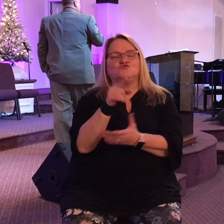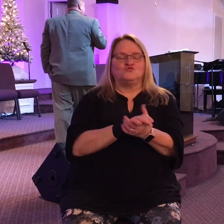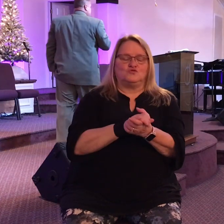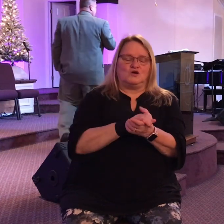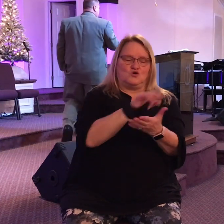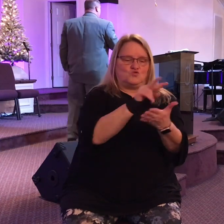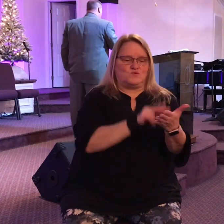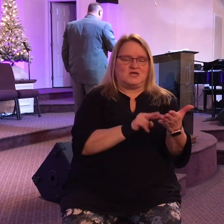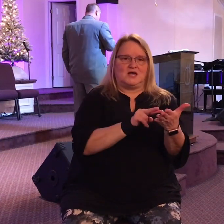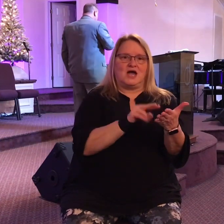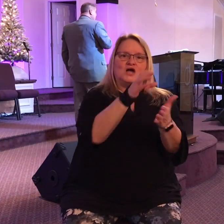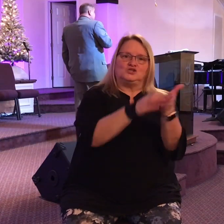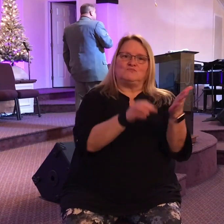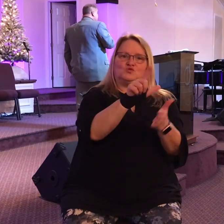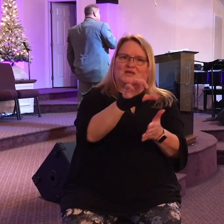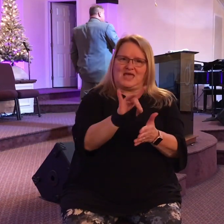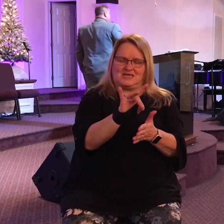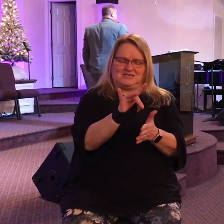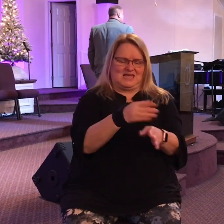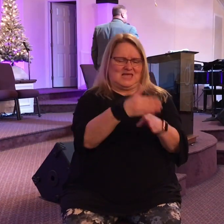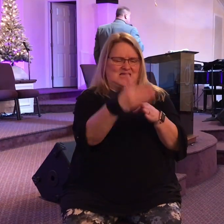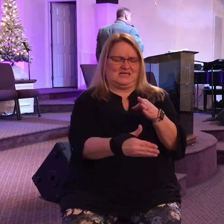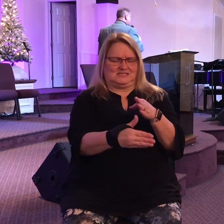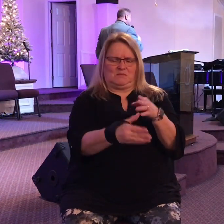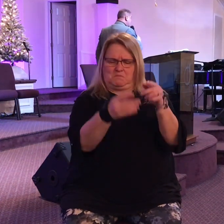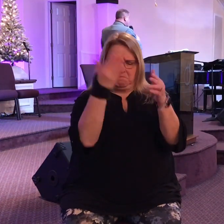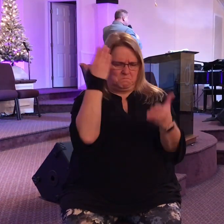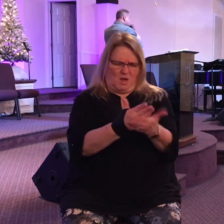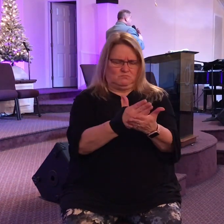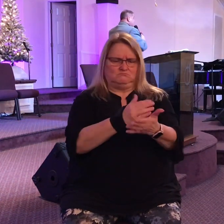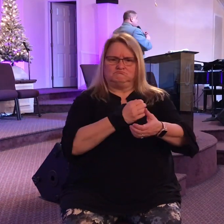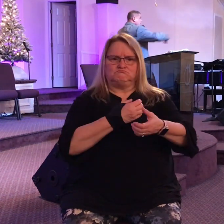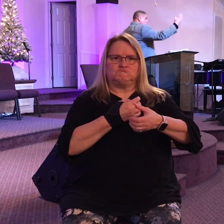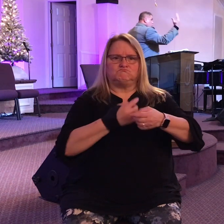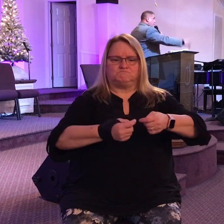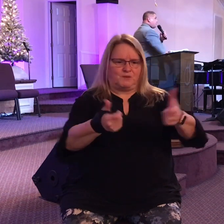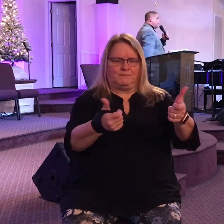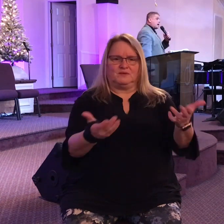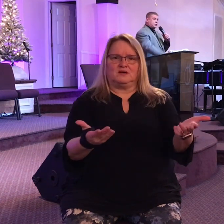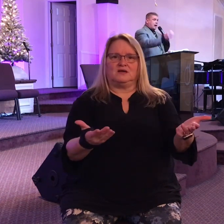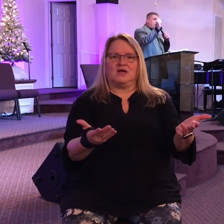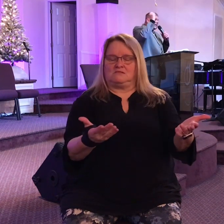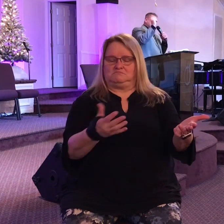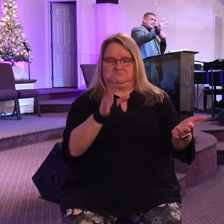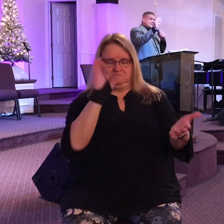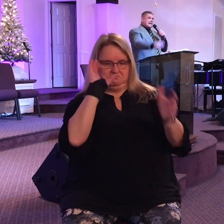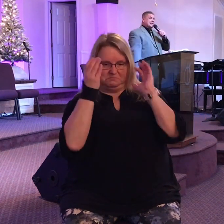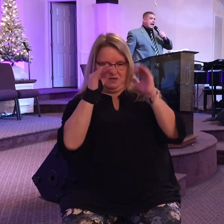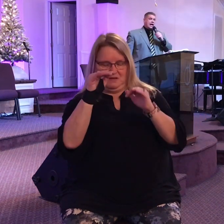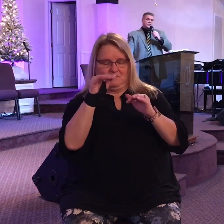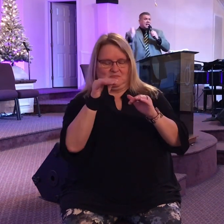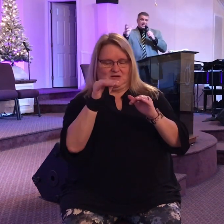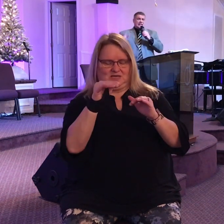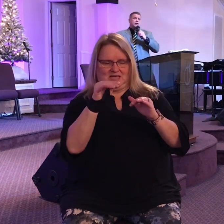28 ends rather abruptly. It doesn't even seem like it should end. It's as if it's telling the story of the Apostle Paul. It says he's